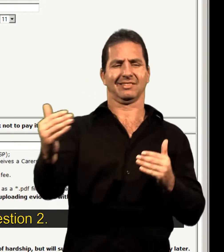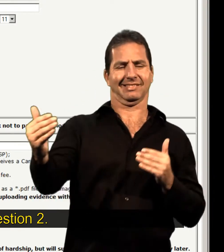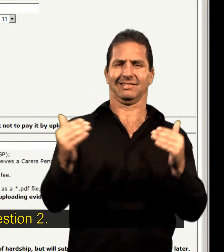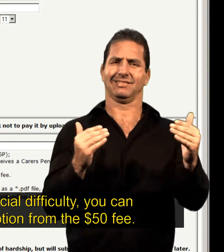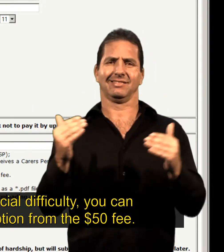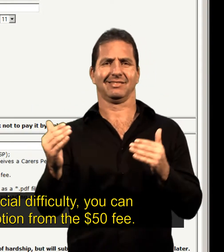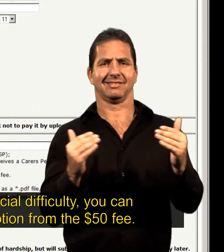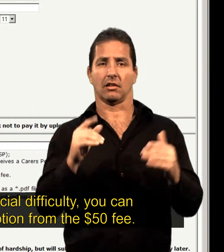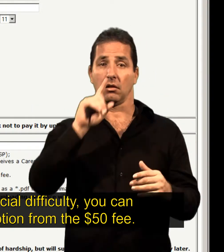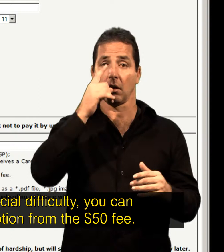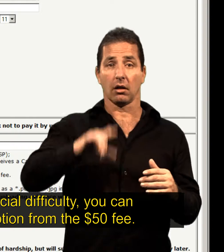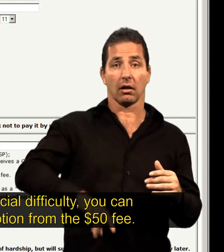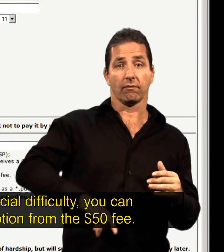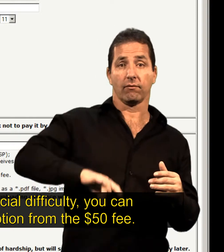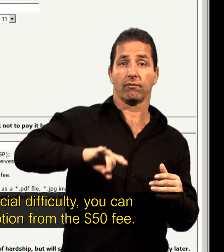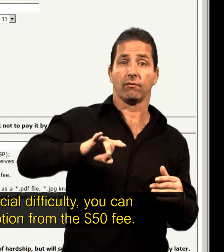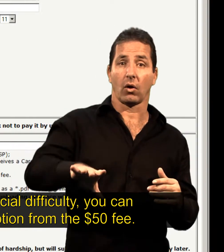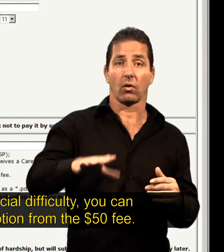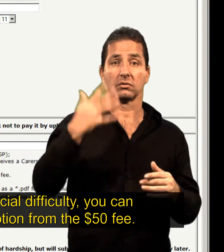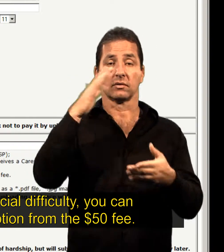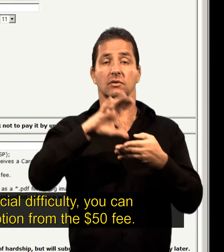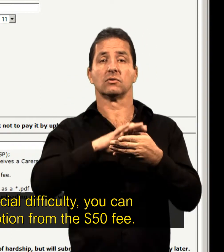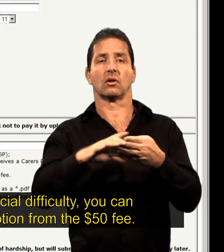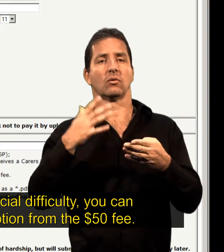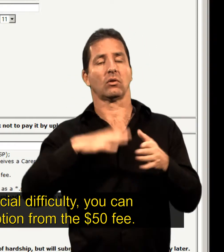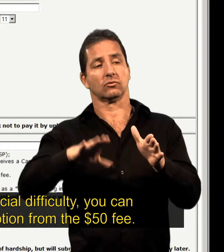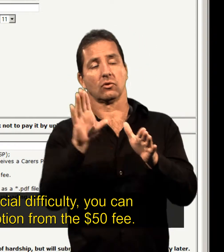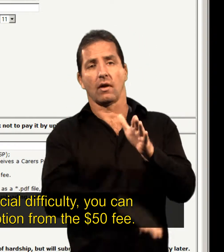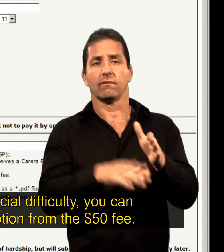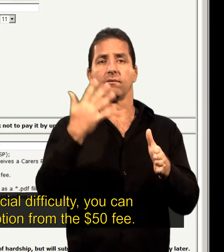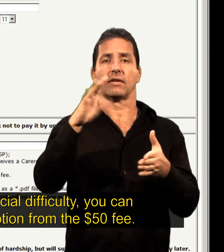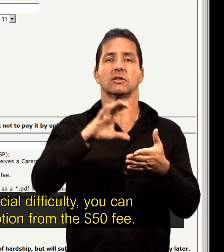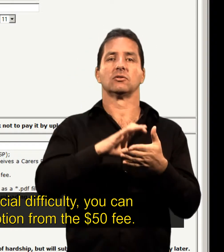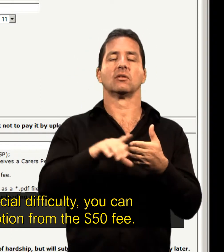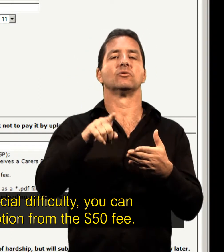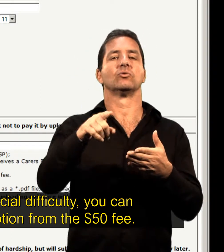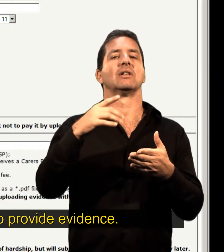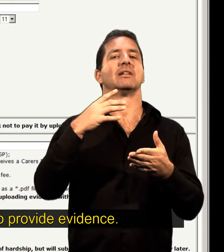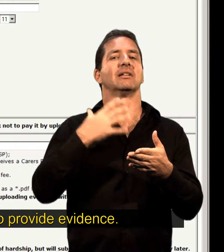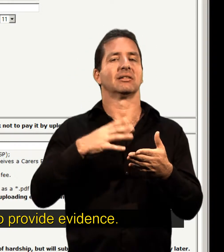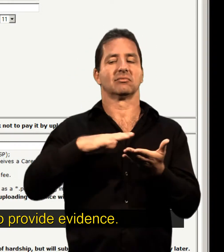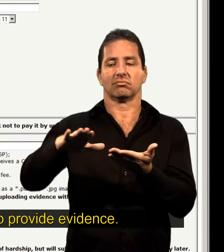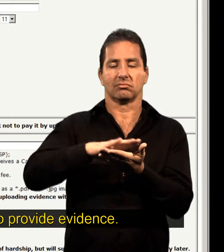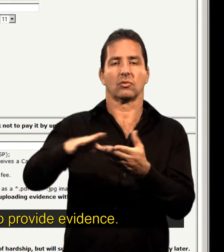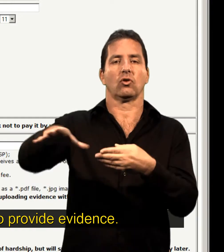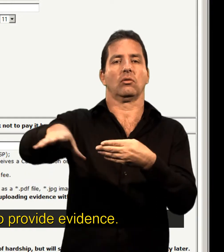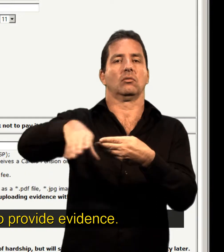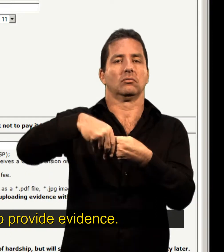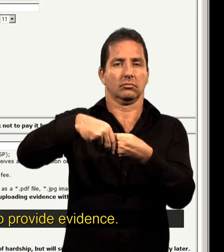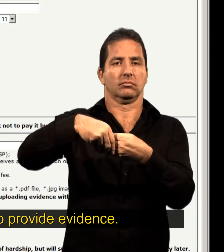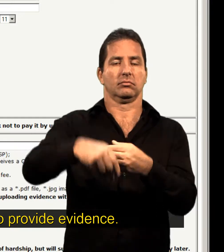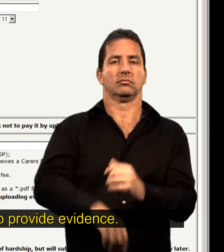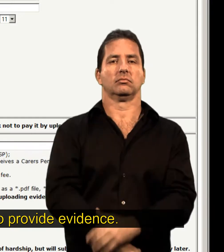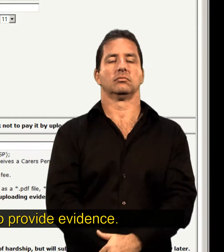Question 2. If you are in financial difficulty, you can request an exemption from the $50 fee. You will need to